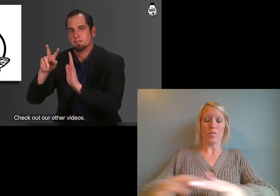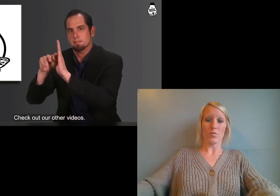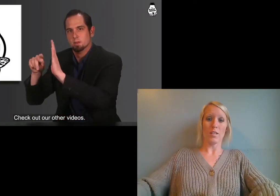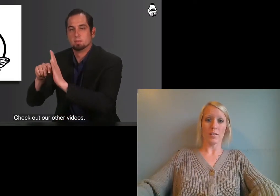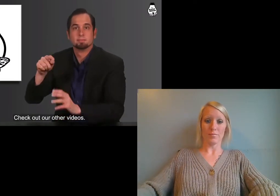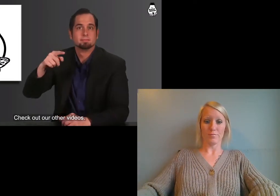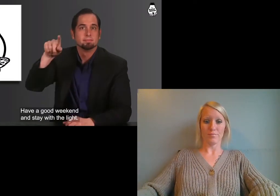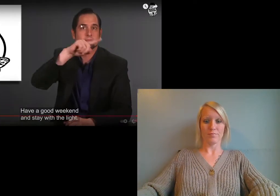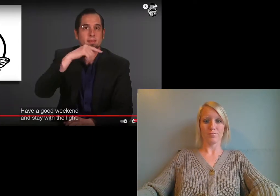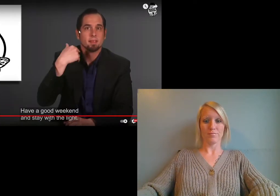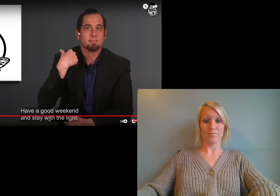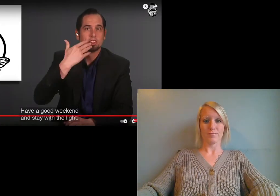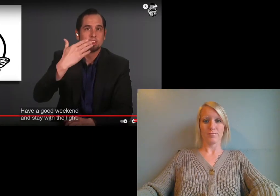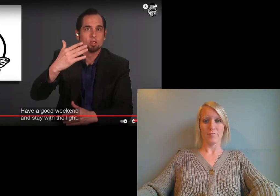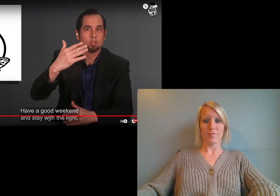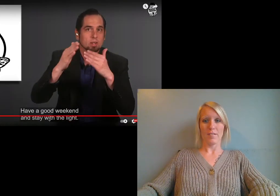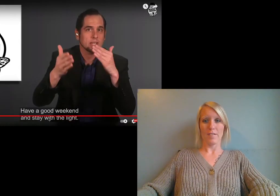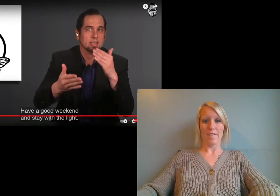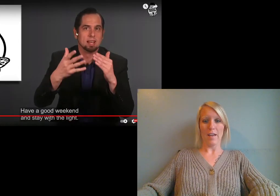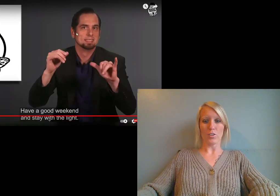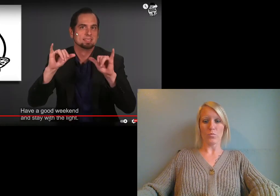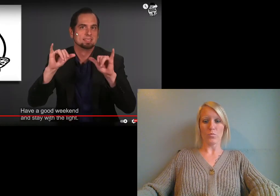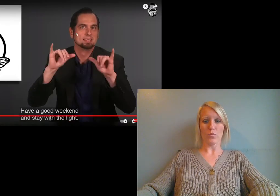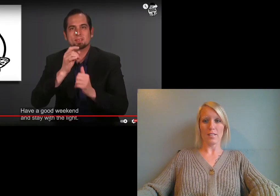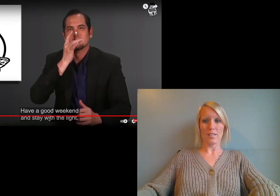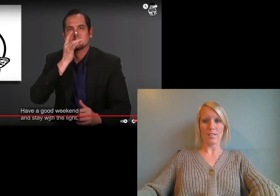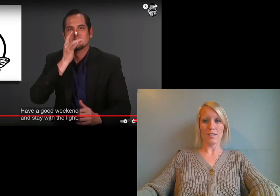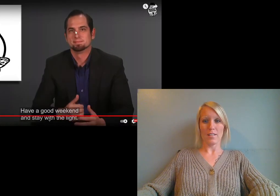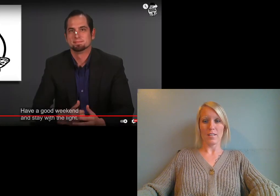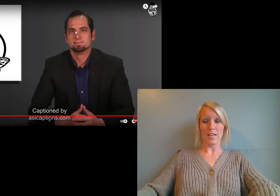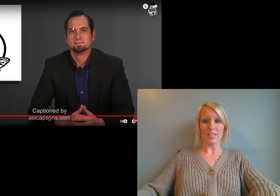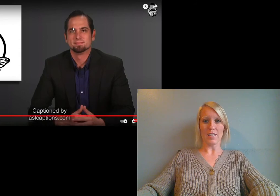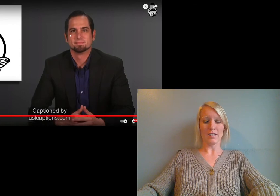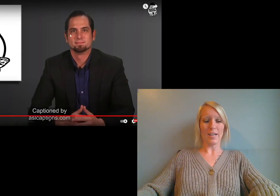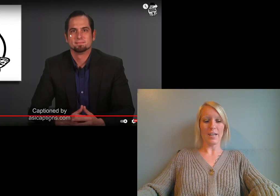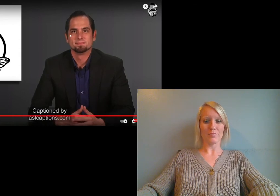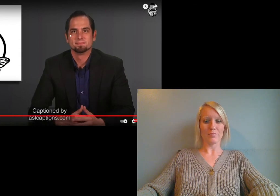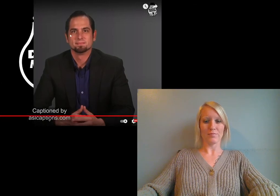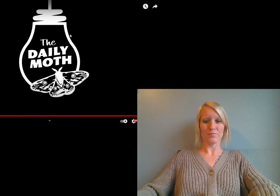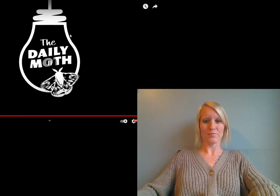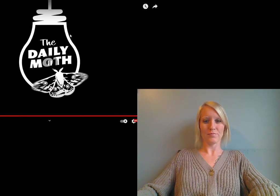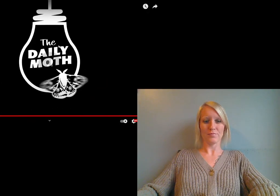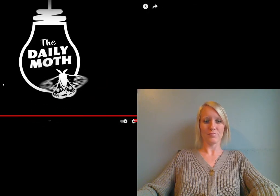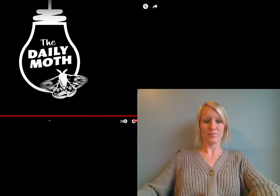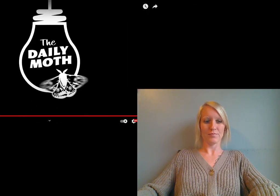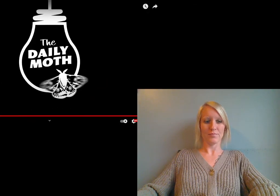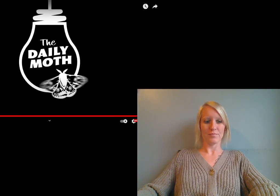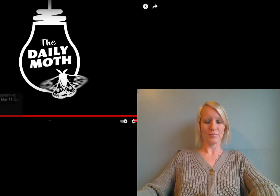stories of this week. Have a good weekend and stay with the light.